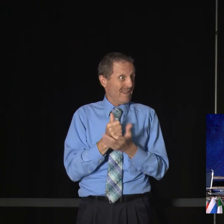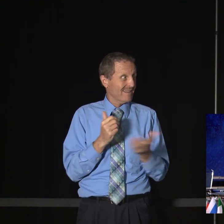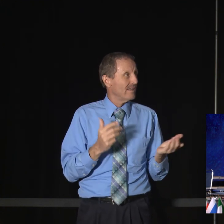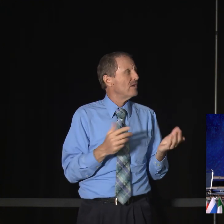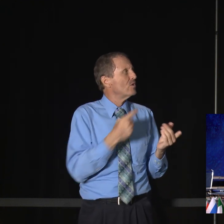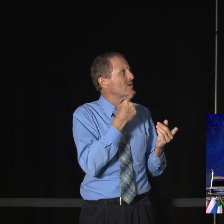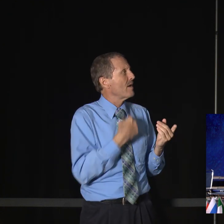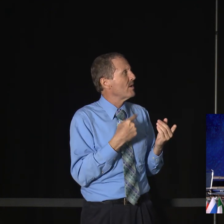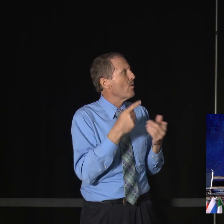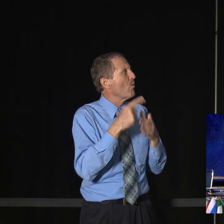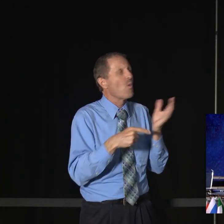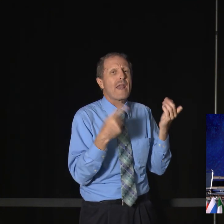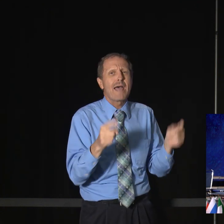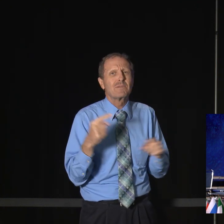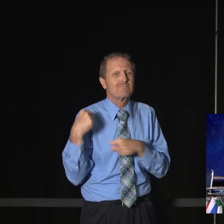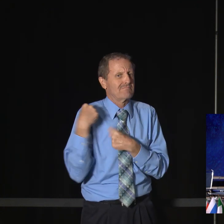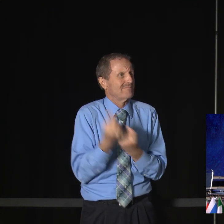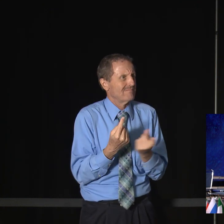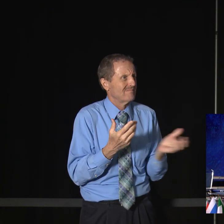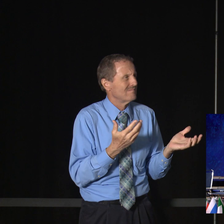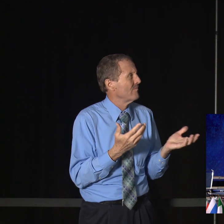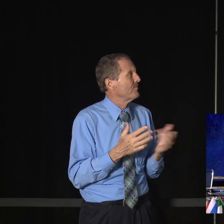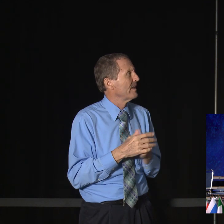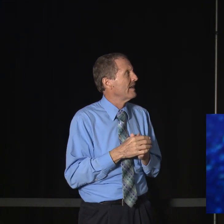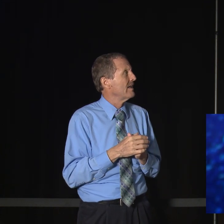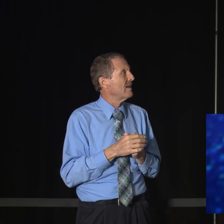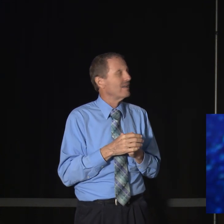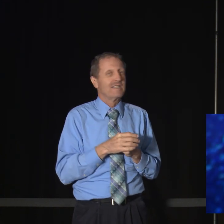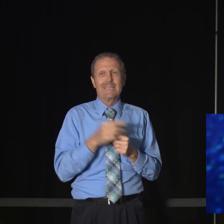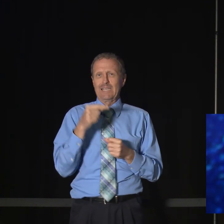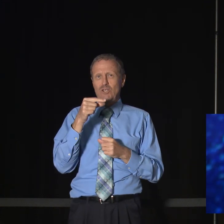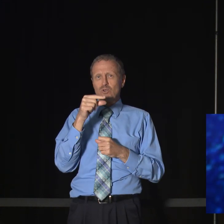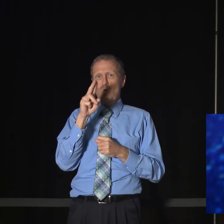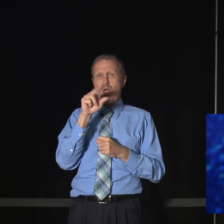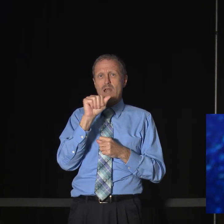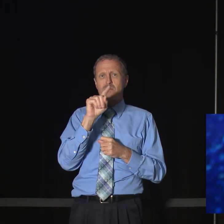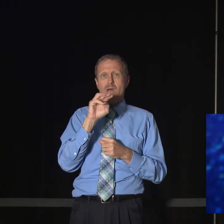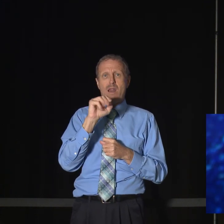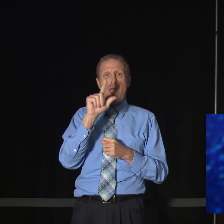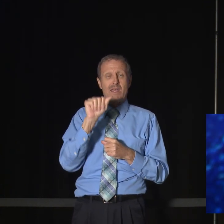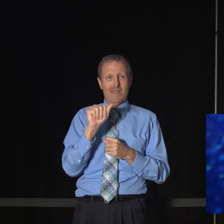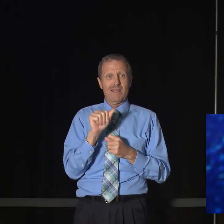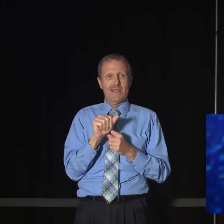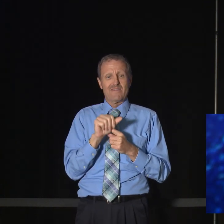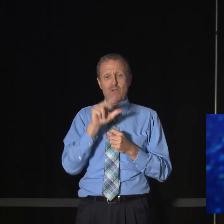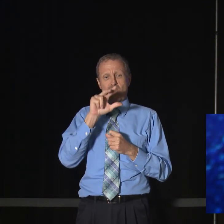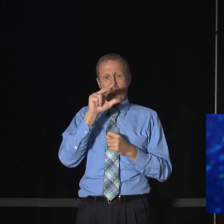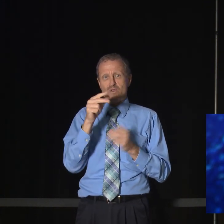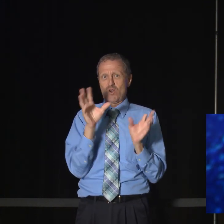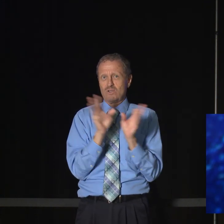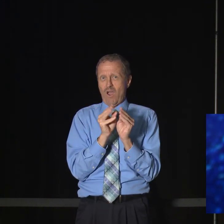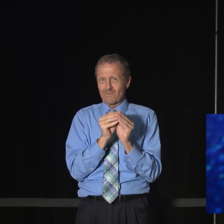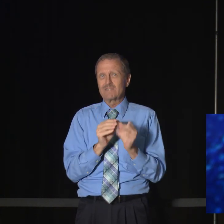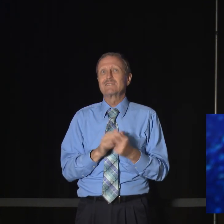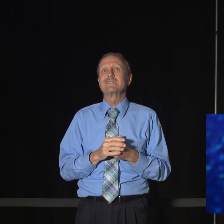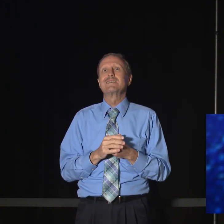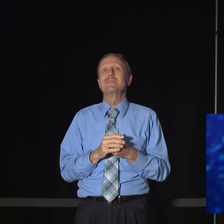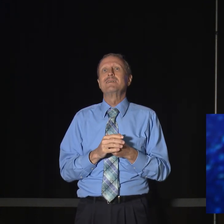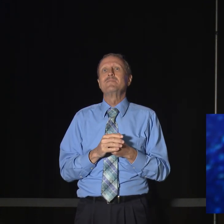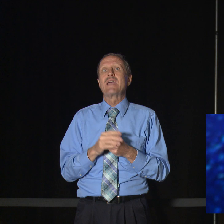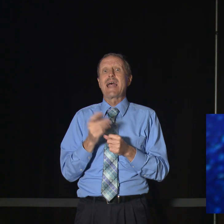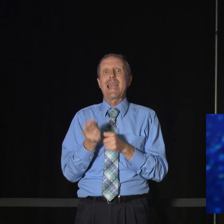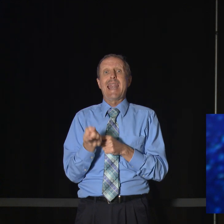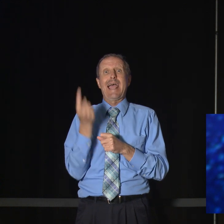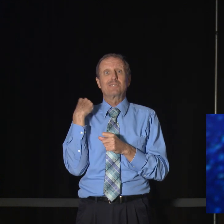us what has been happening in Guatemala? Yes, well, as you mentioned, this was our third conference. And